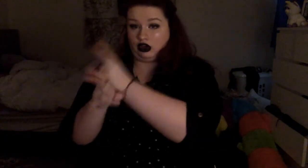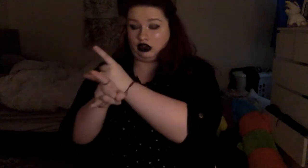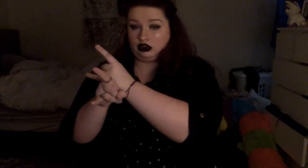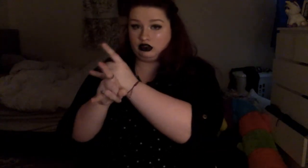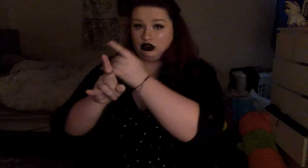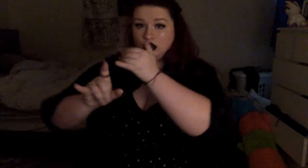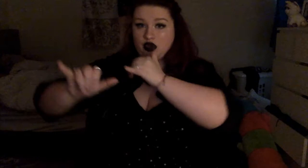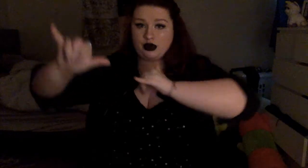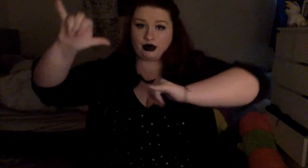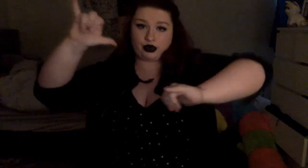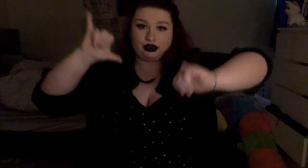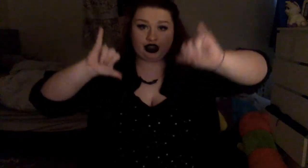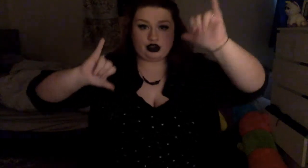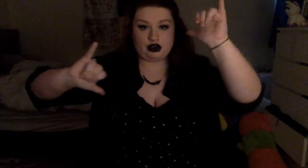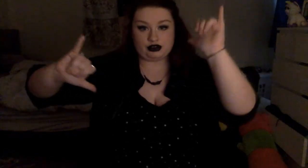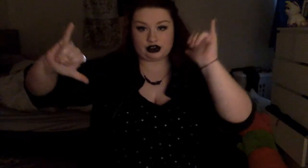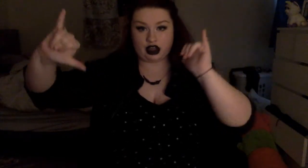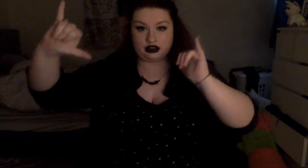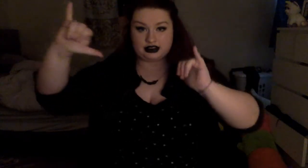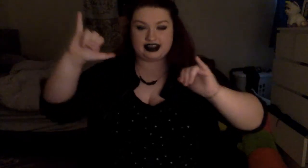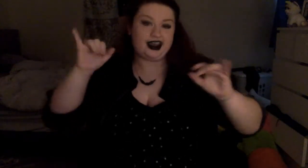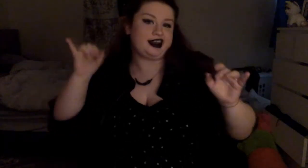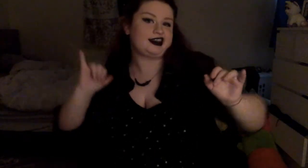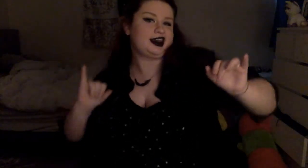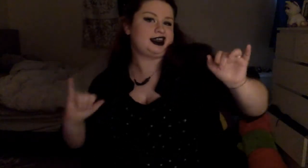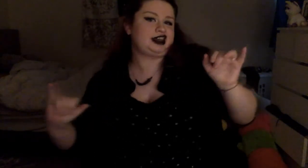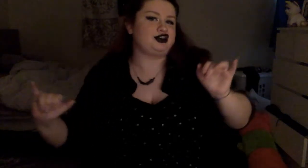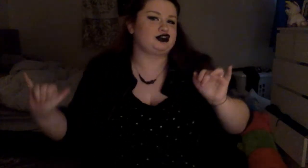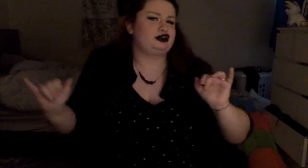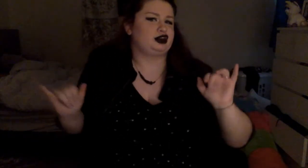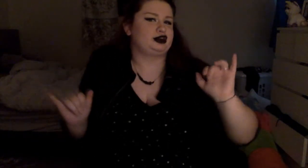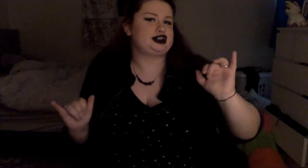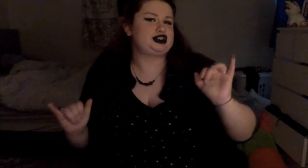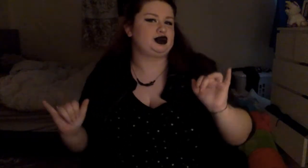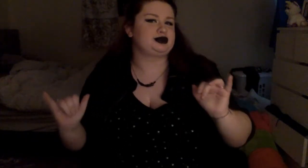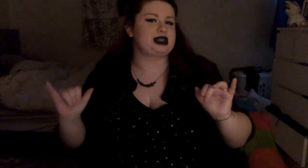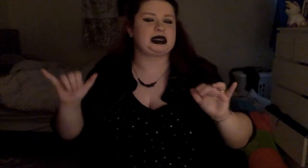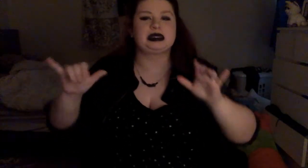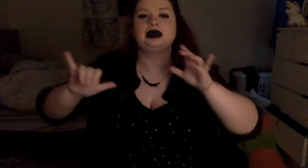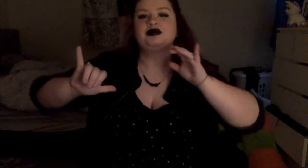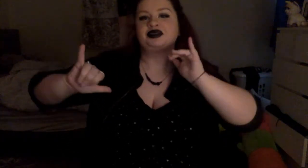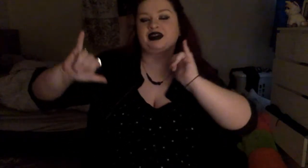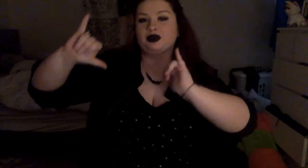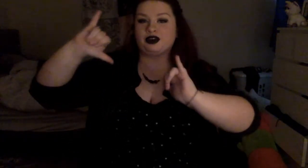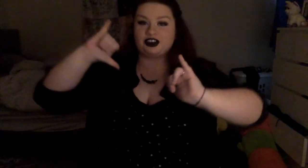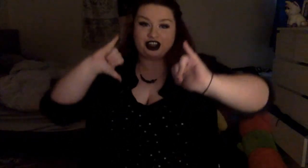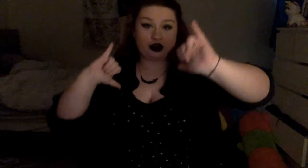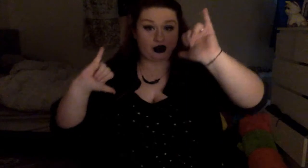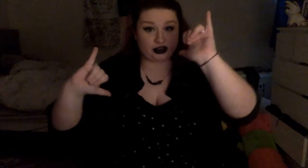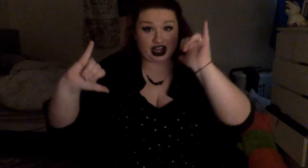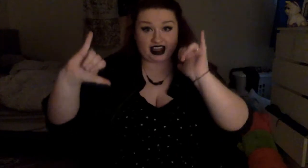Alcohol pouring over us. And kind of give it a flourish, you know what I'm saying? Pouring over